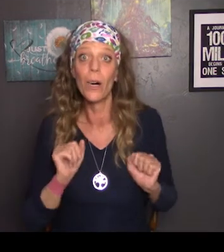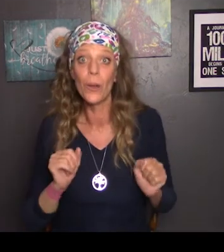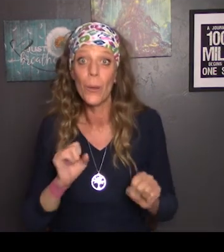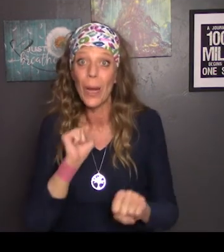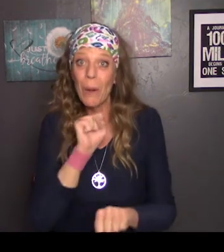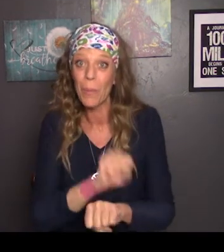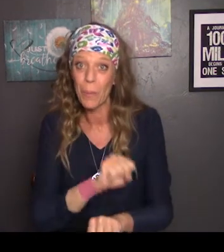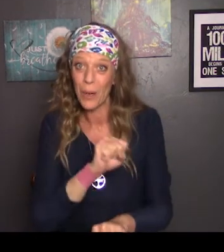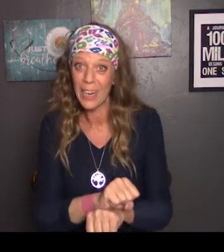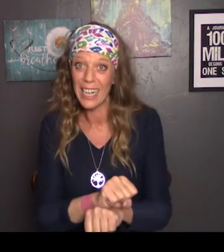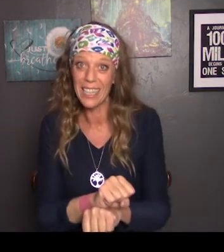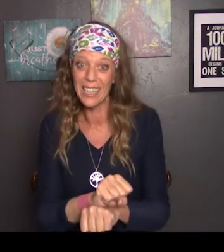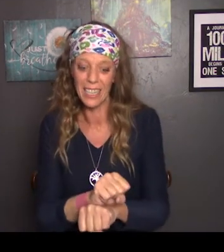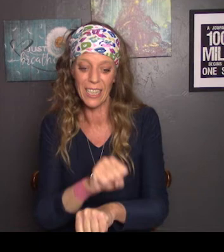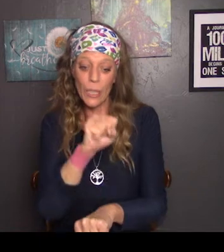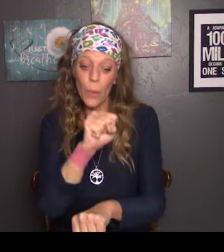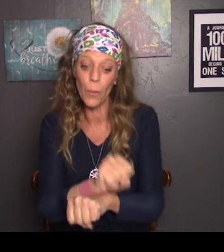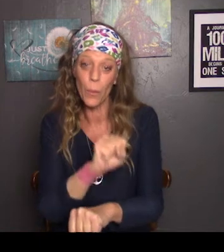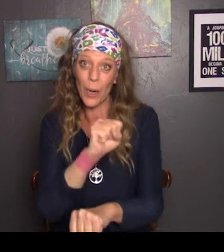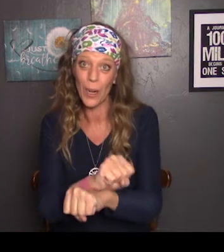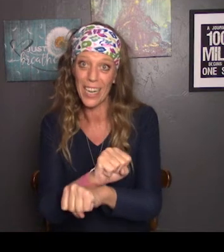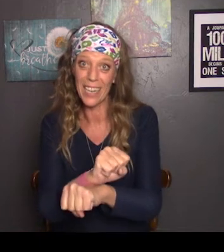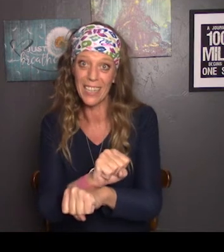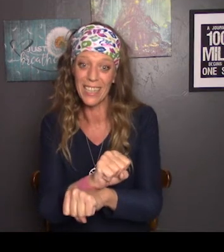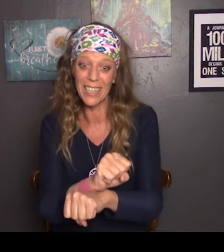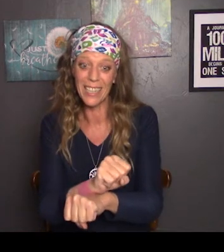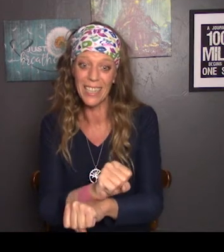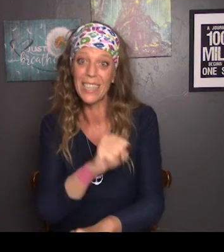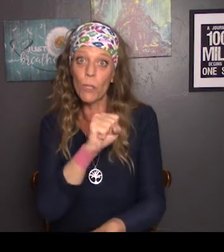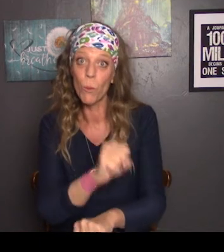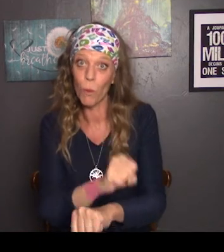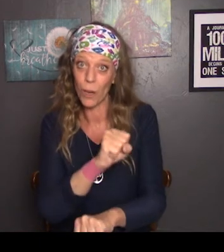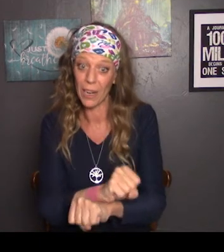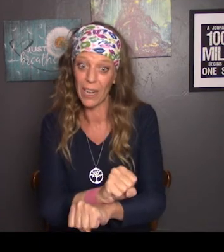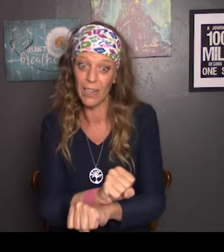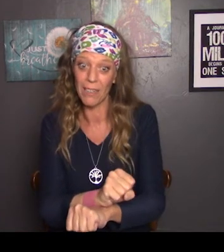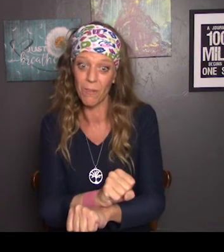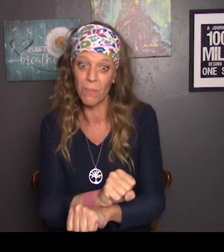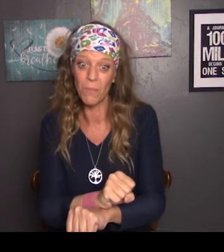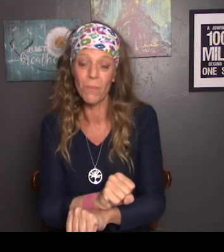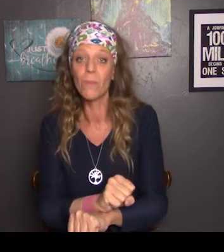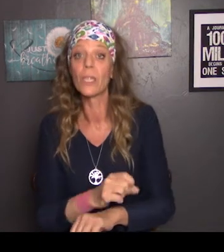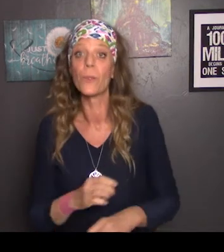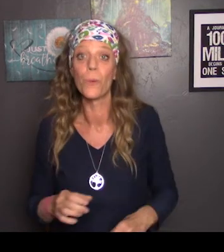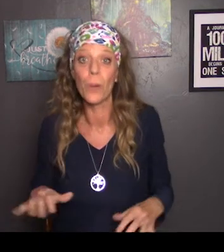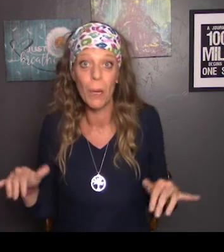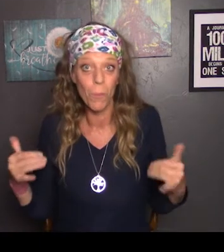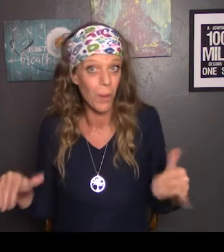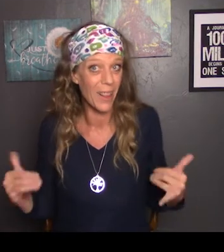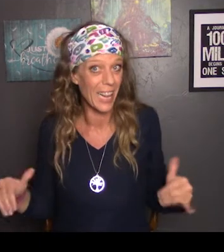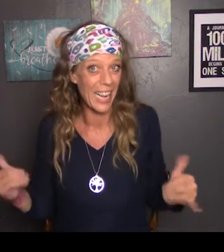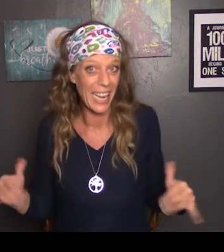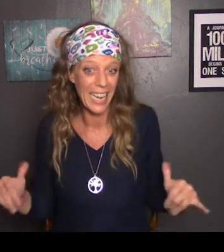You can work, work, work. You can play,